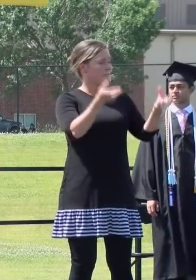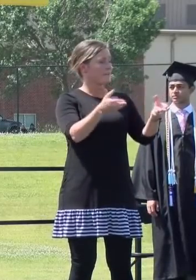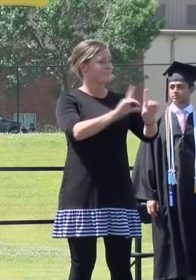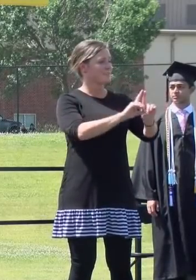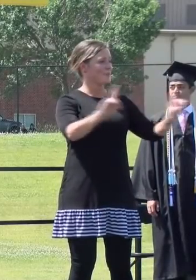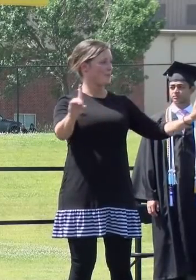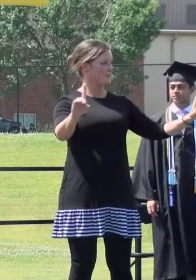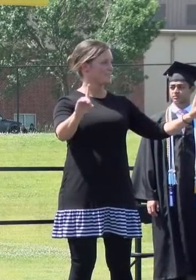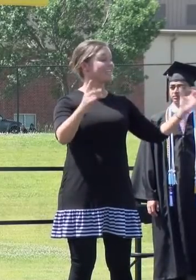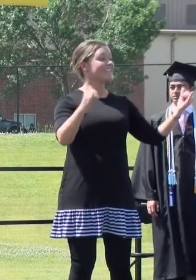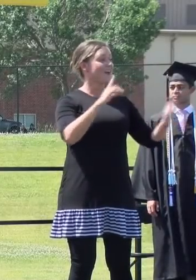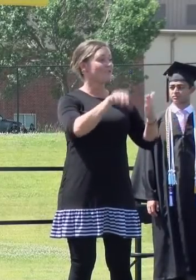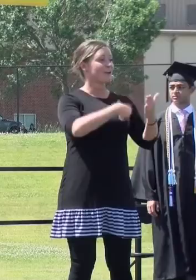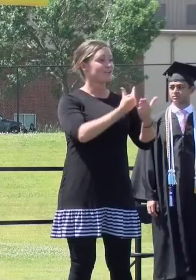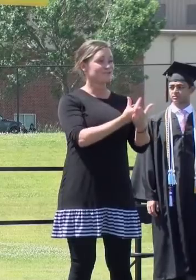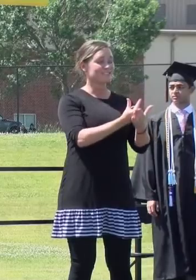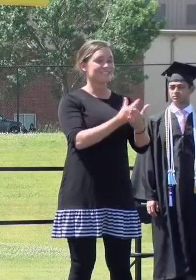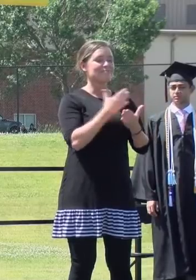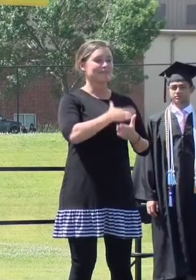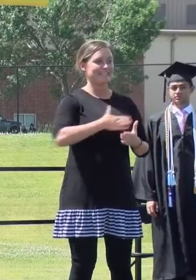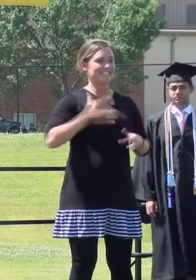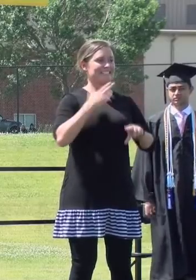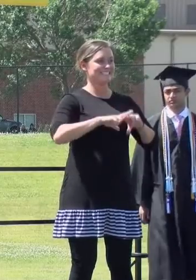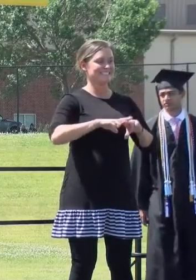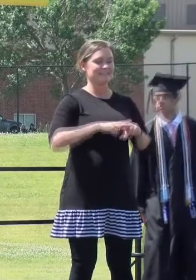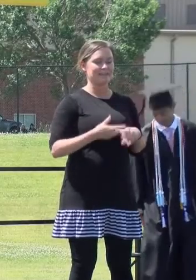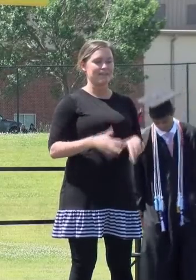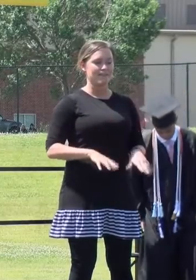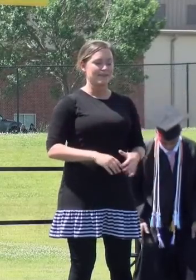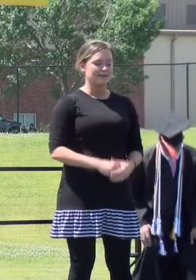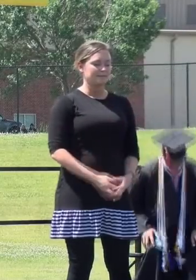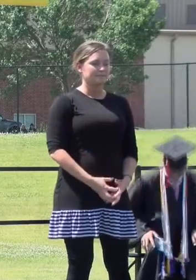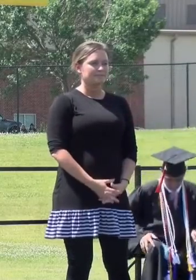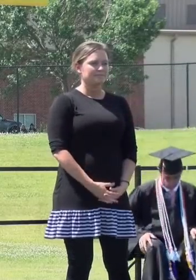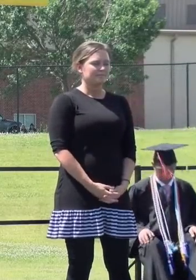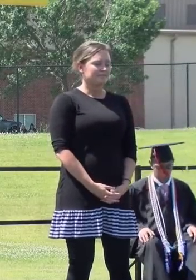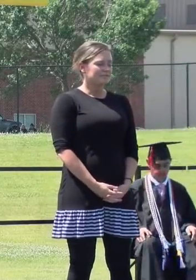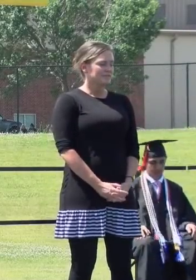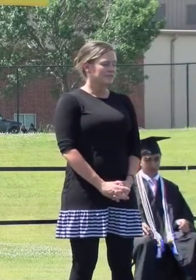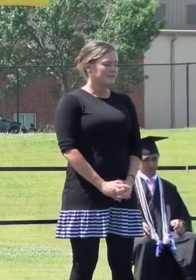diplomas. Graduates, please be seated.